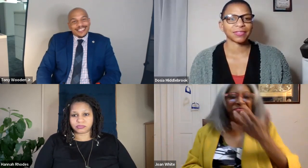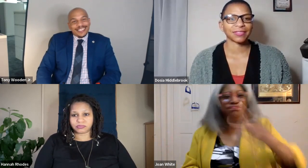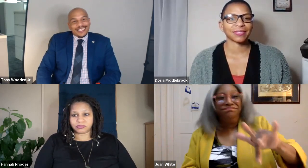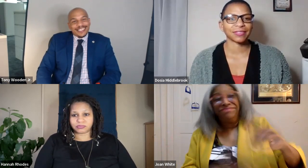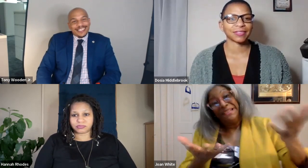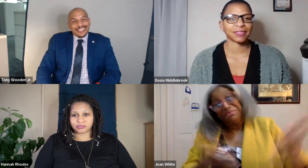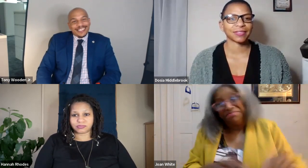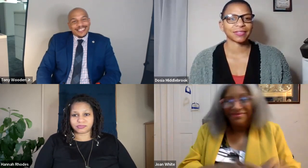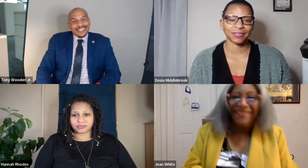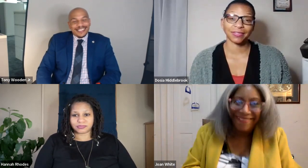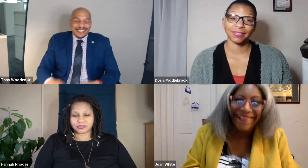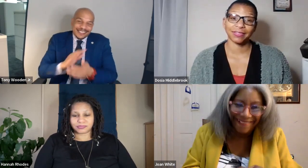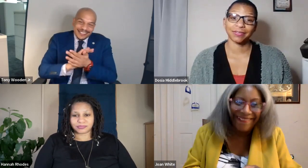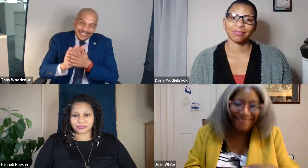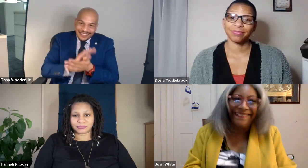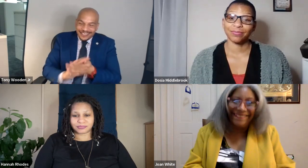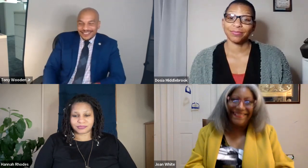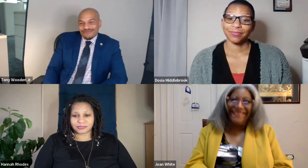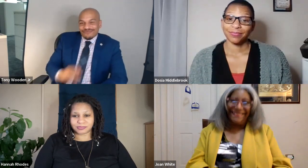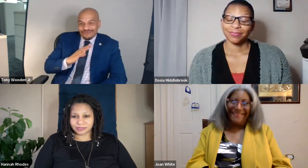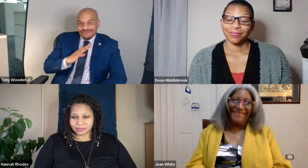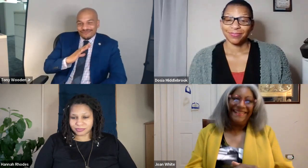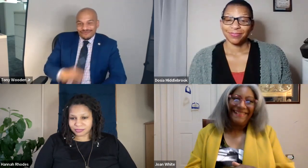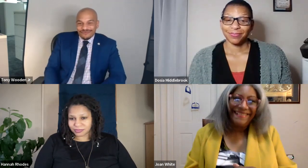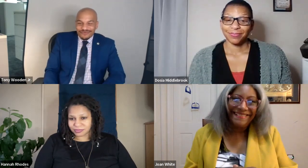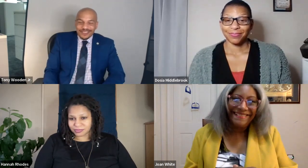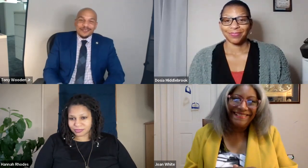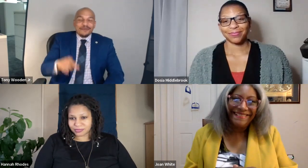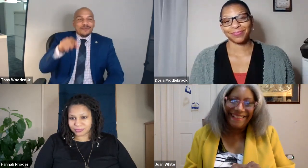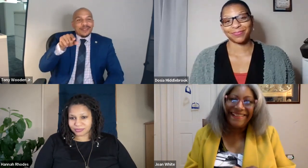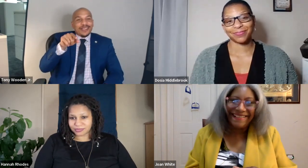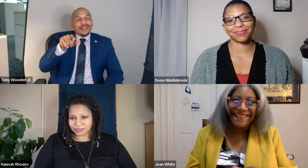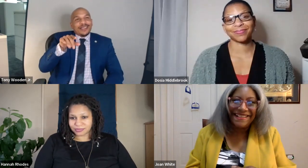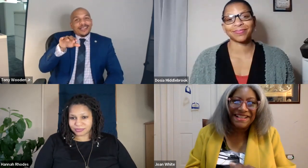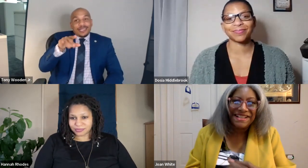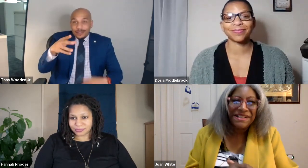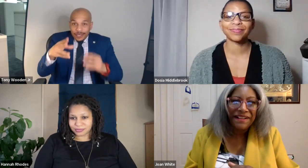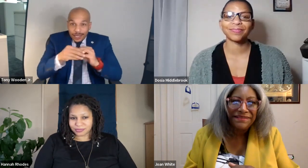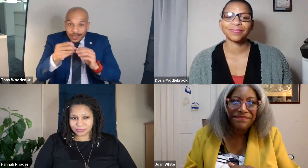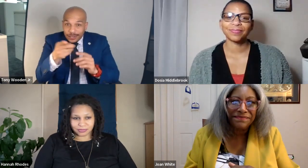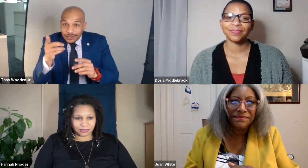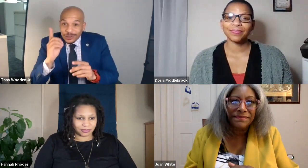unique bond. I feel extremely fortunate for sure. So I'm saying that's really nice, Joan.